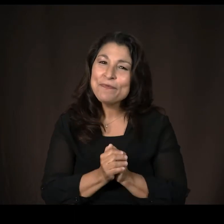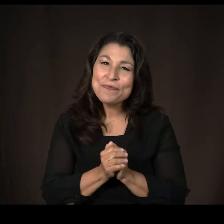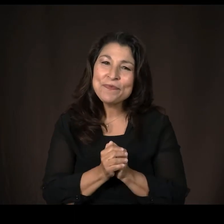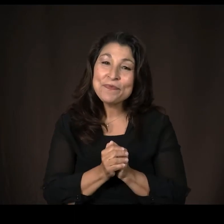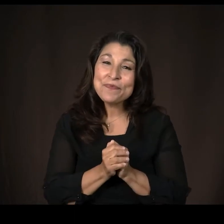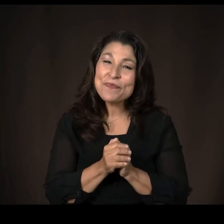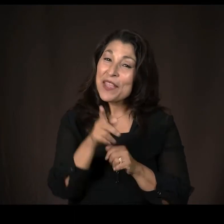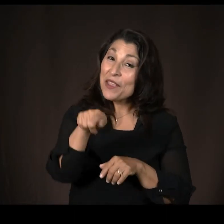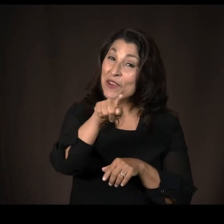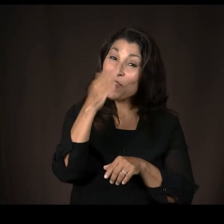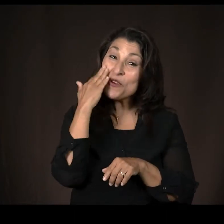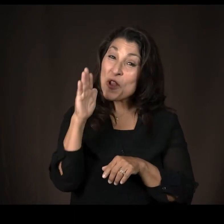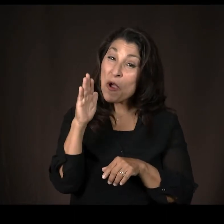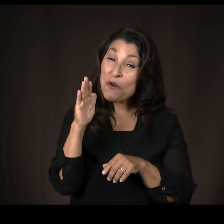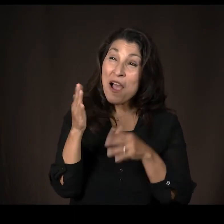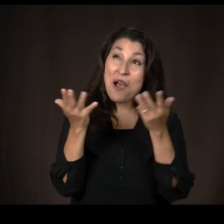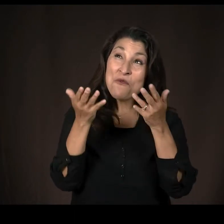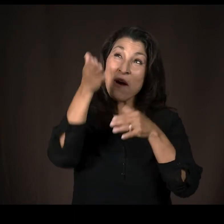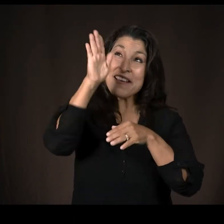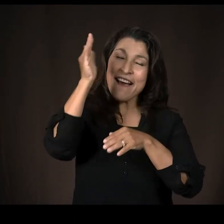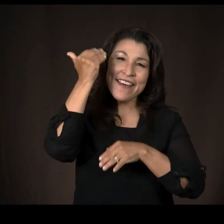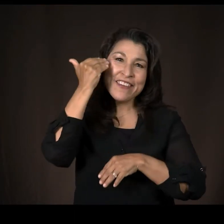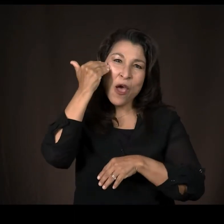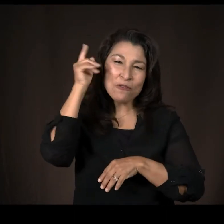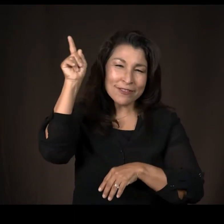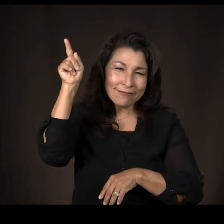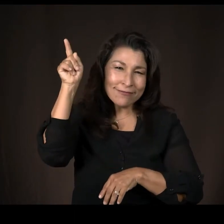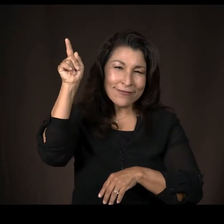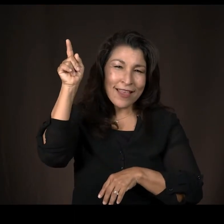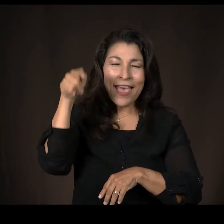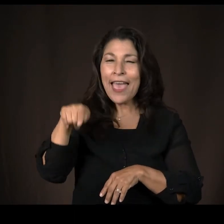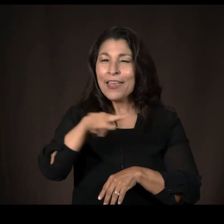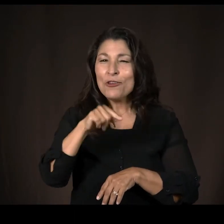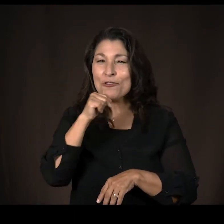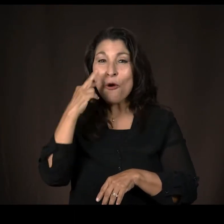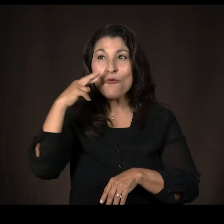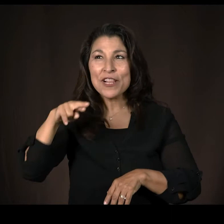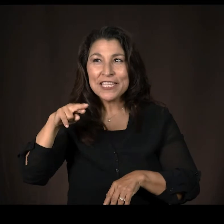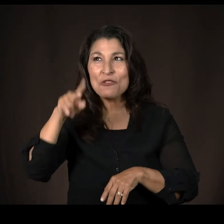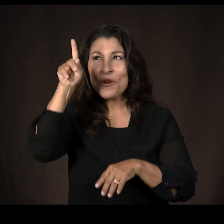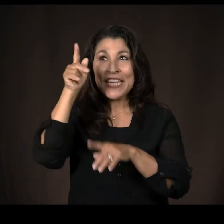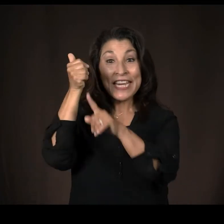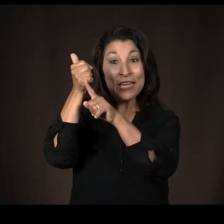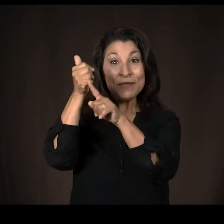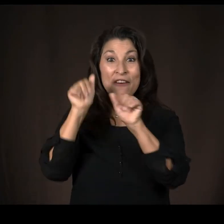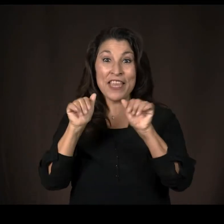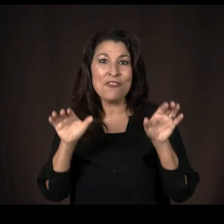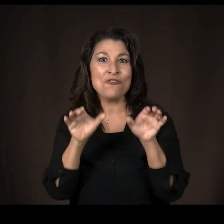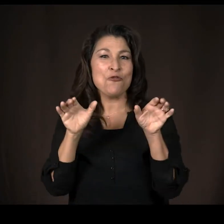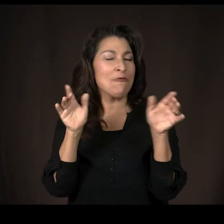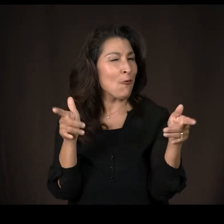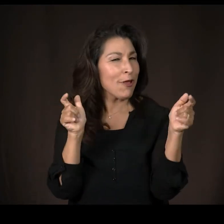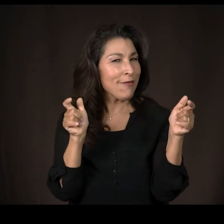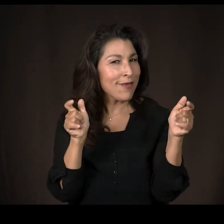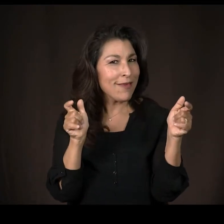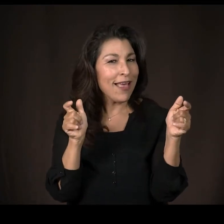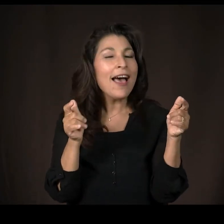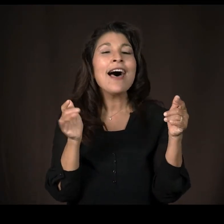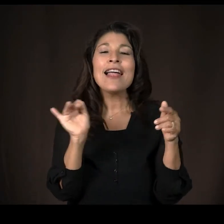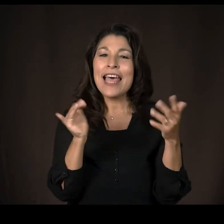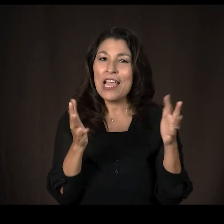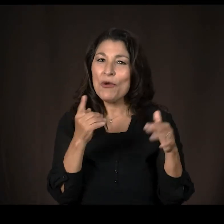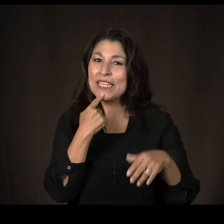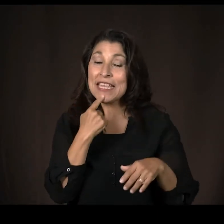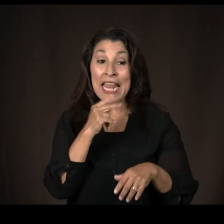You don't know what God knows, and you don't realize what God can do so quickly. So I said,